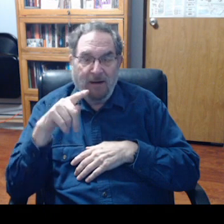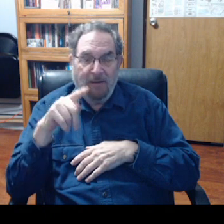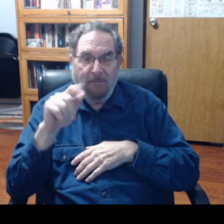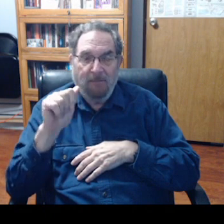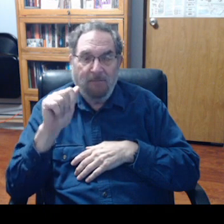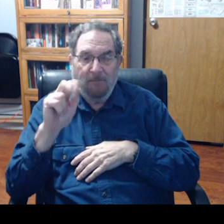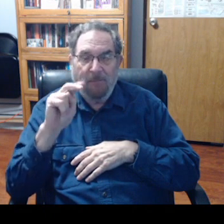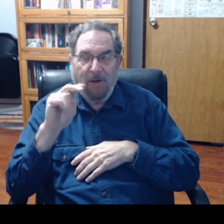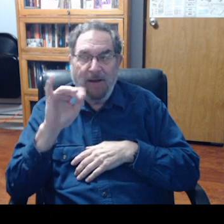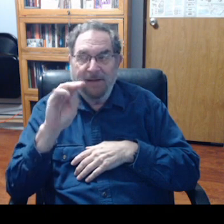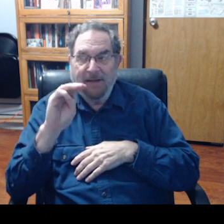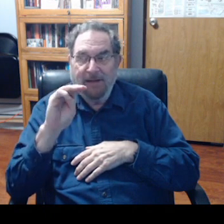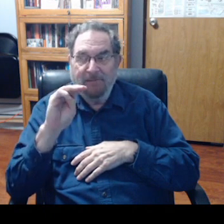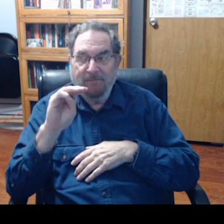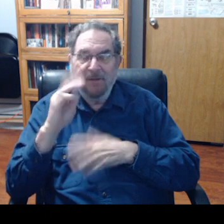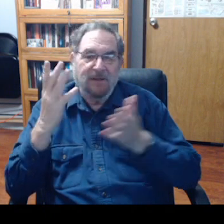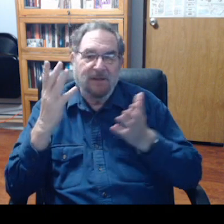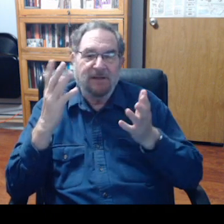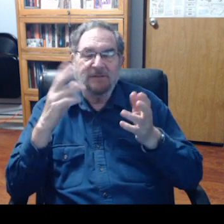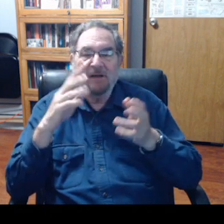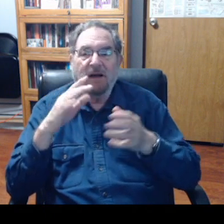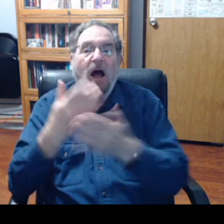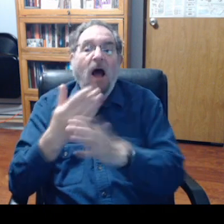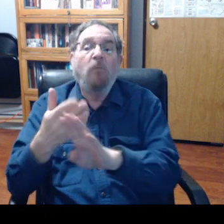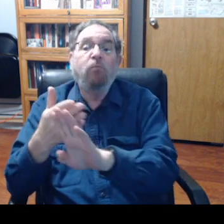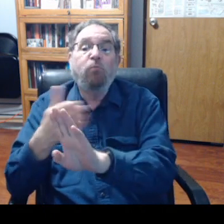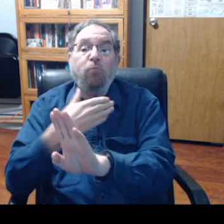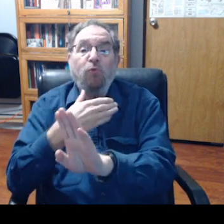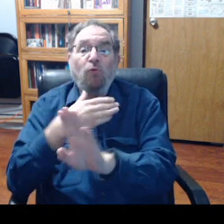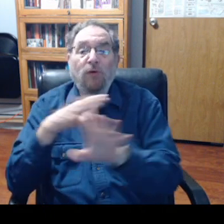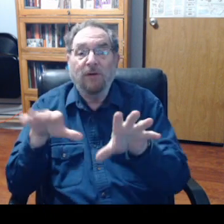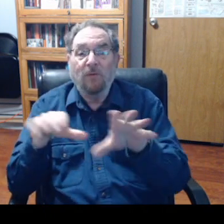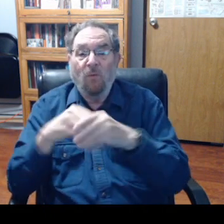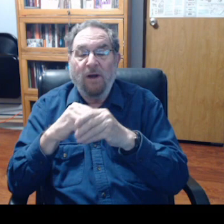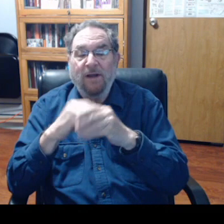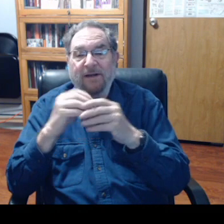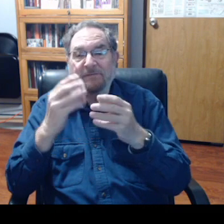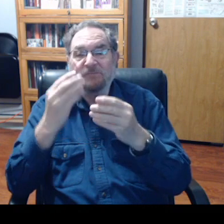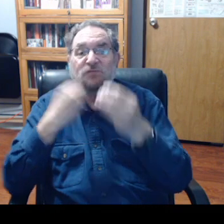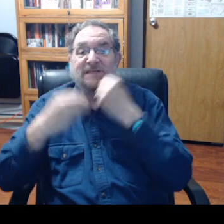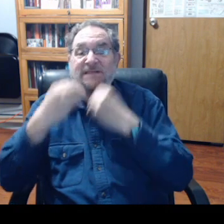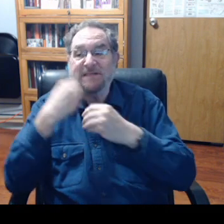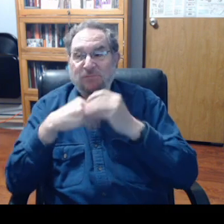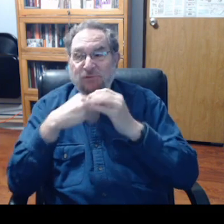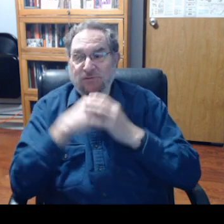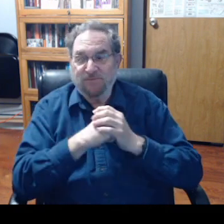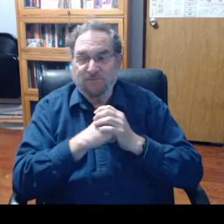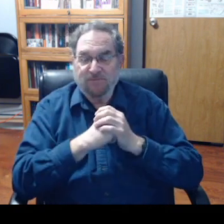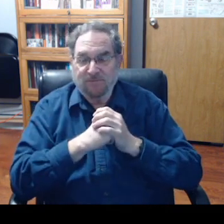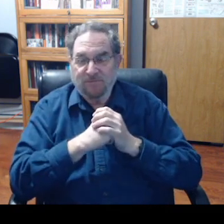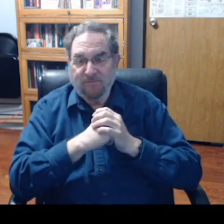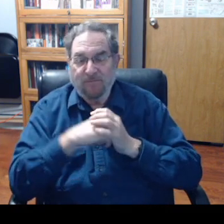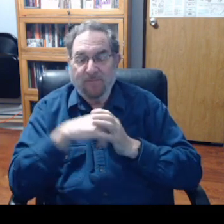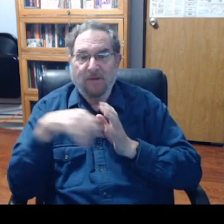Kabbalah Panim is a pre-wedding reception.